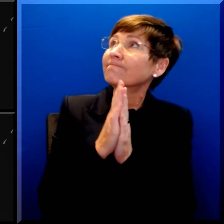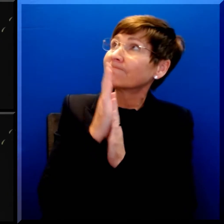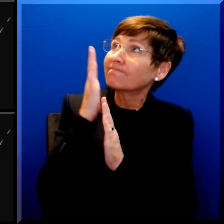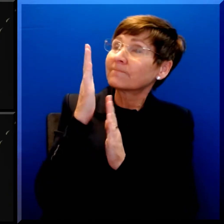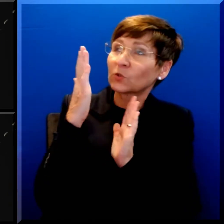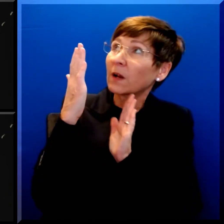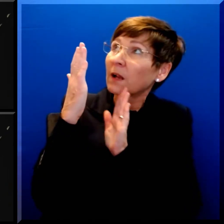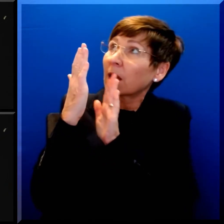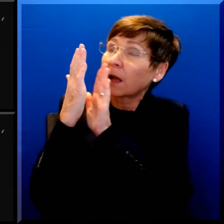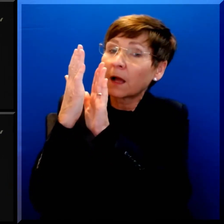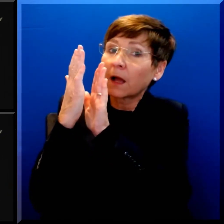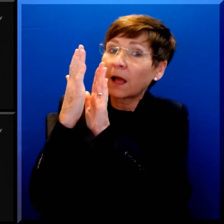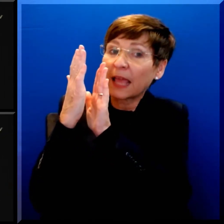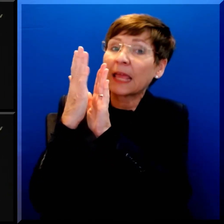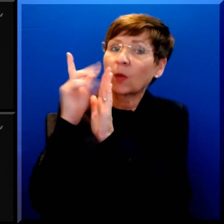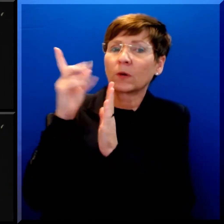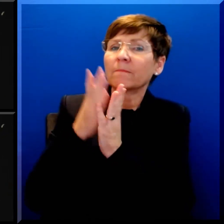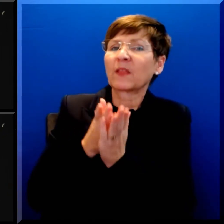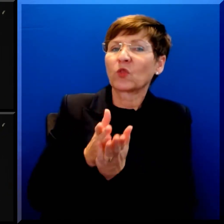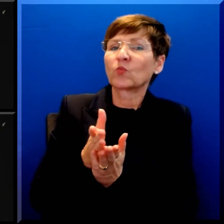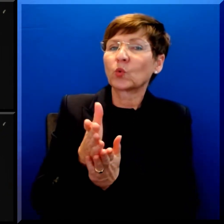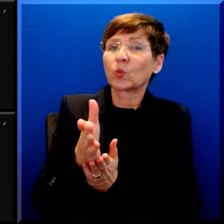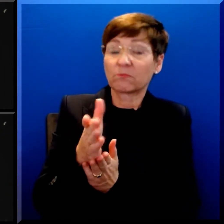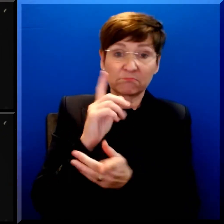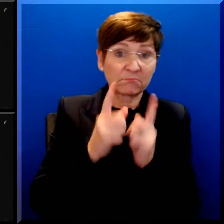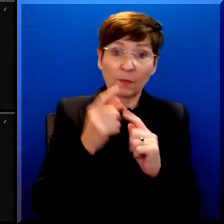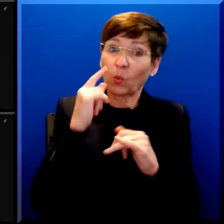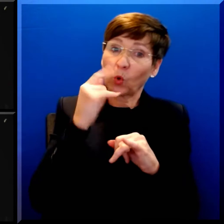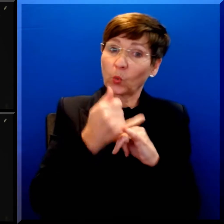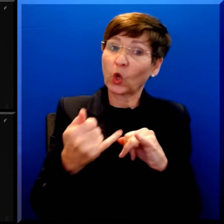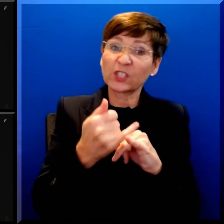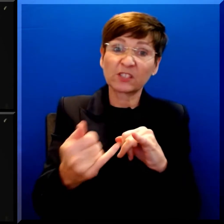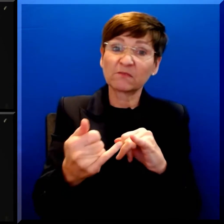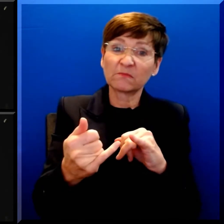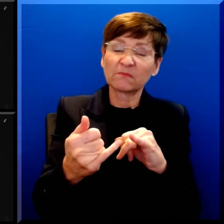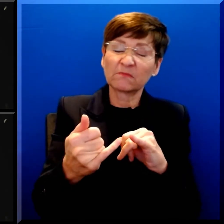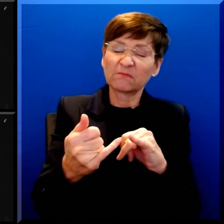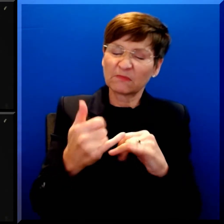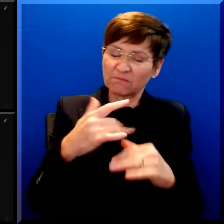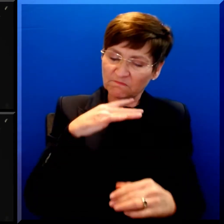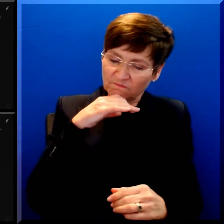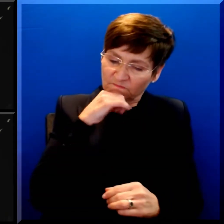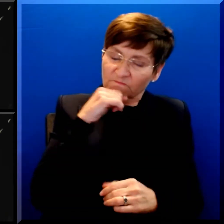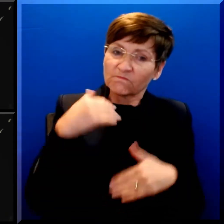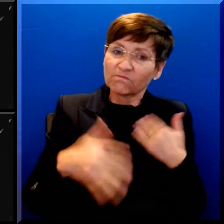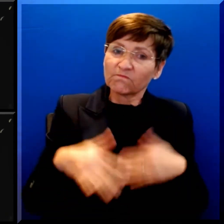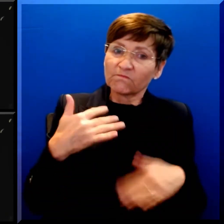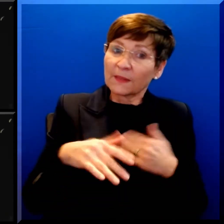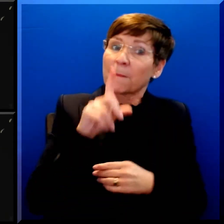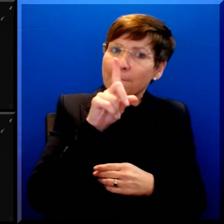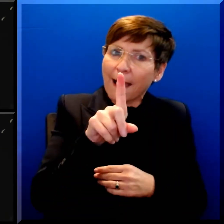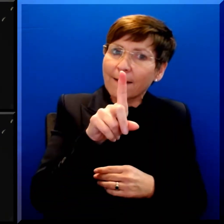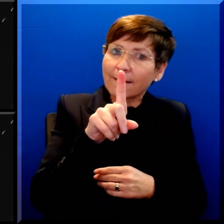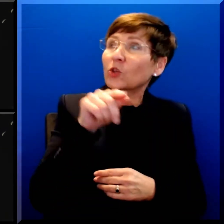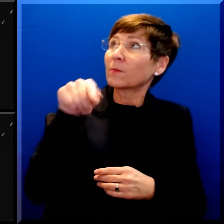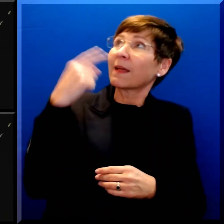journey, and it may not happen all at once. In fact, things may actually get worse and be painful for some time. But at some point, you begin to